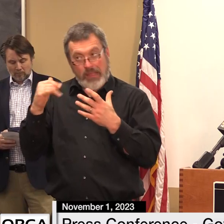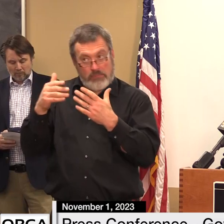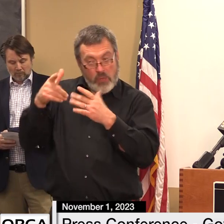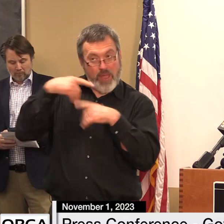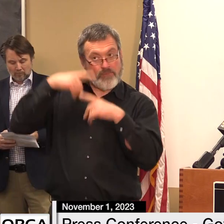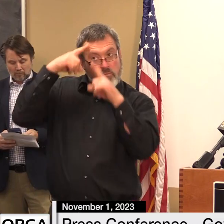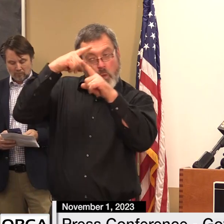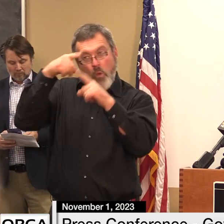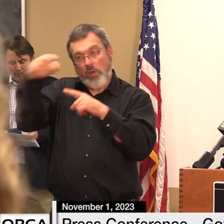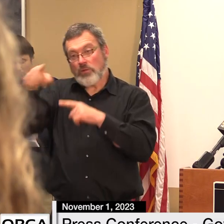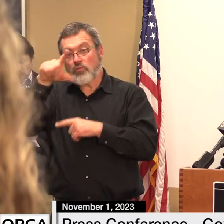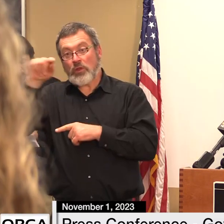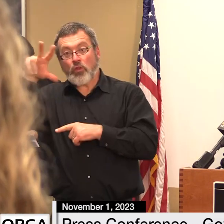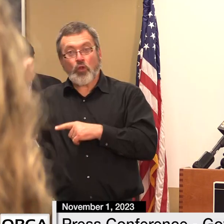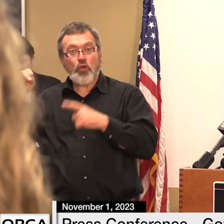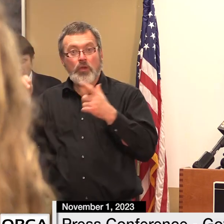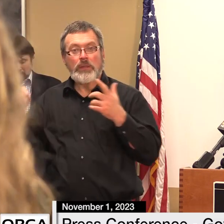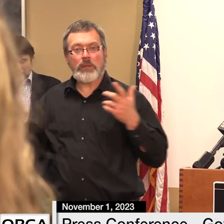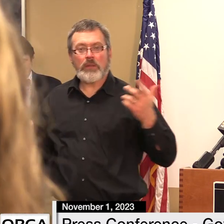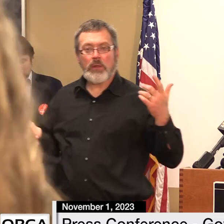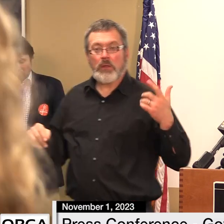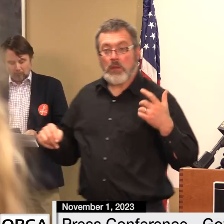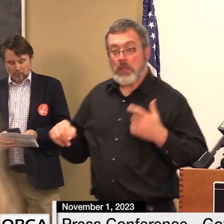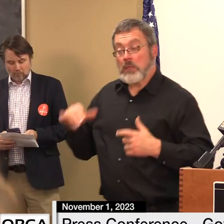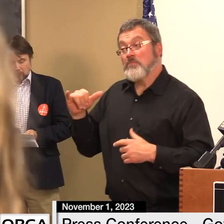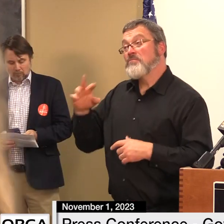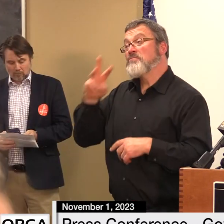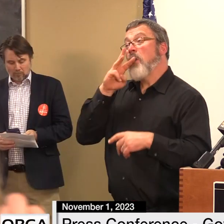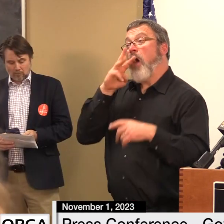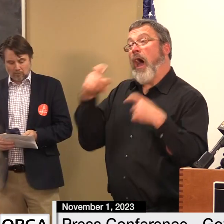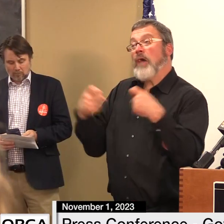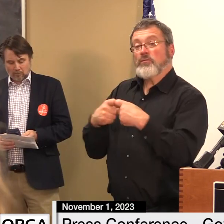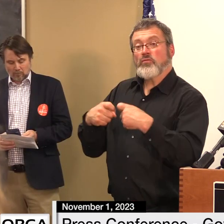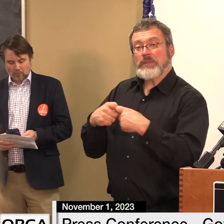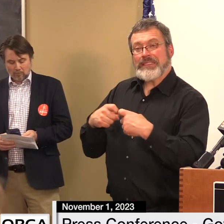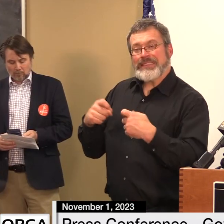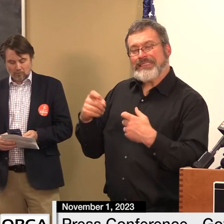help us. It's just coming through a small section of Vermont.